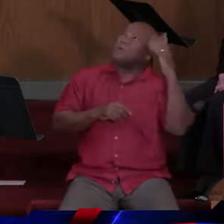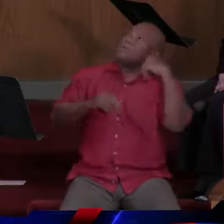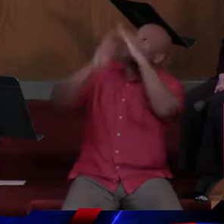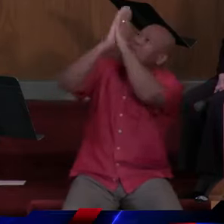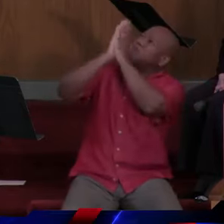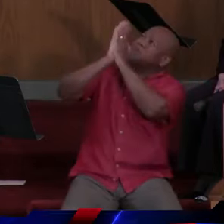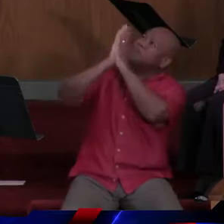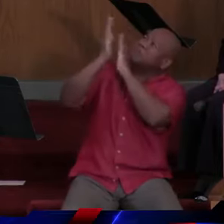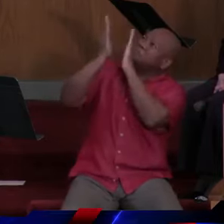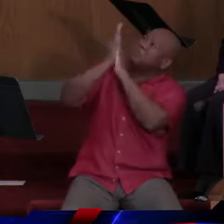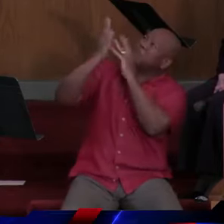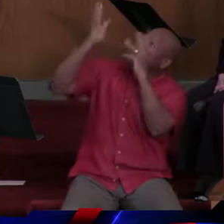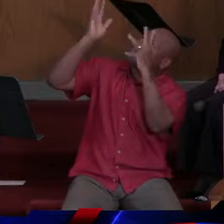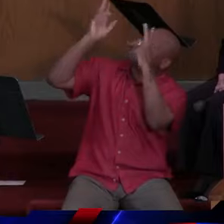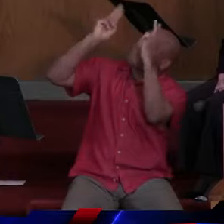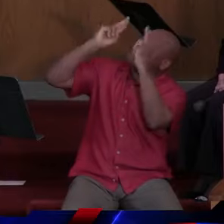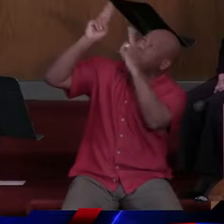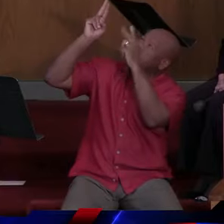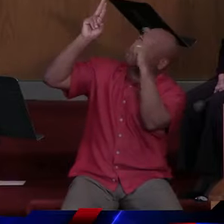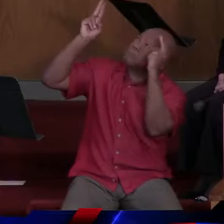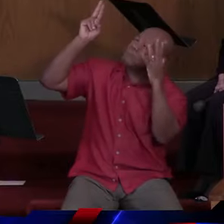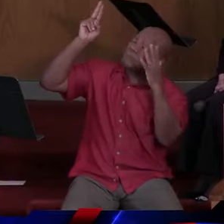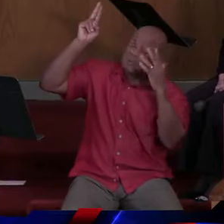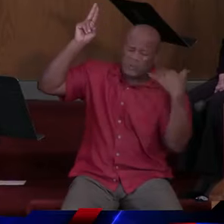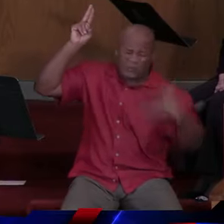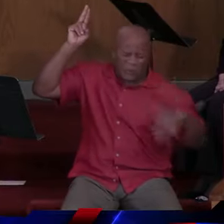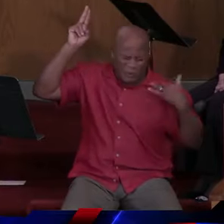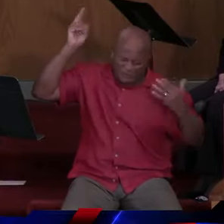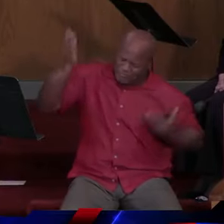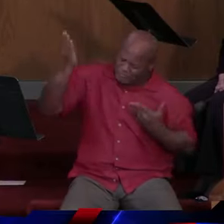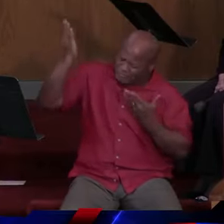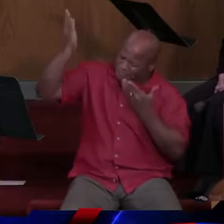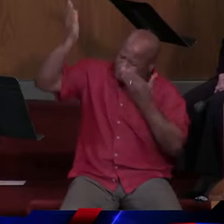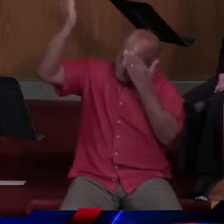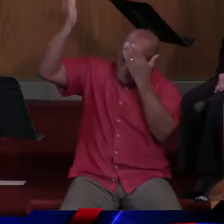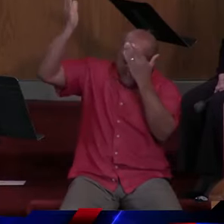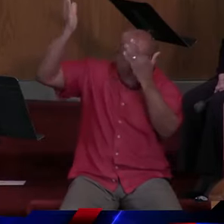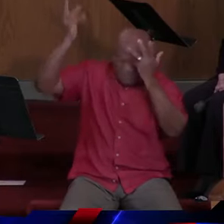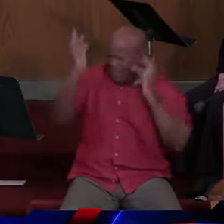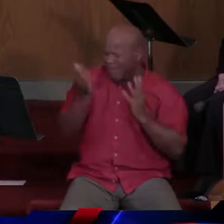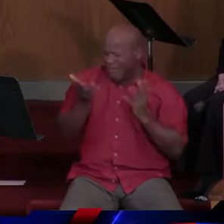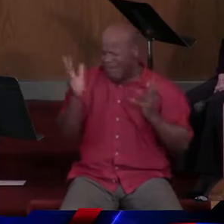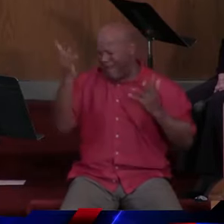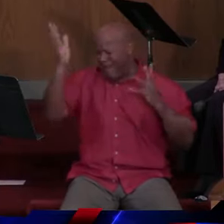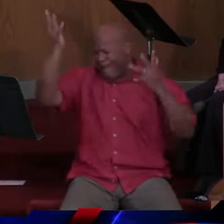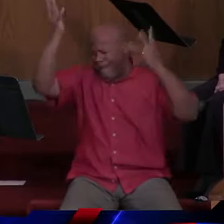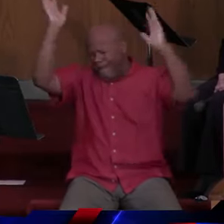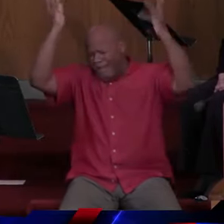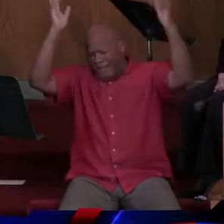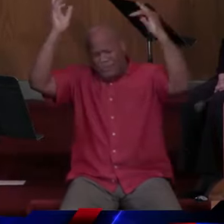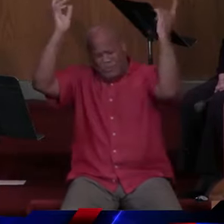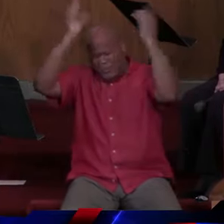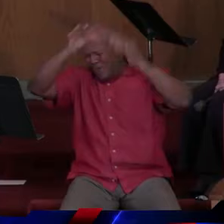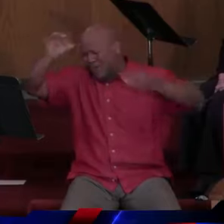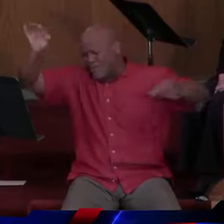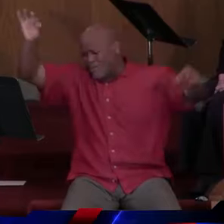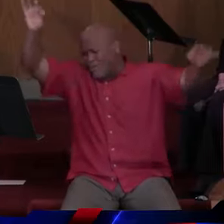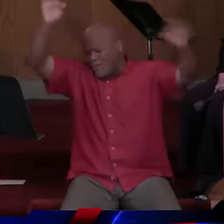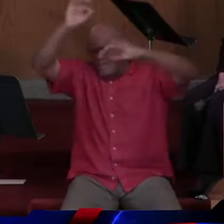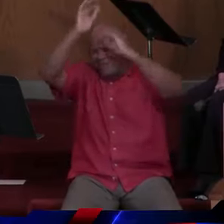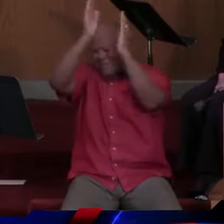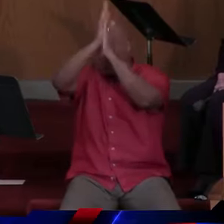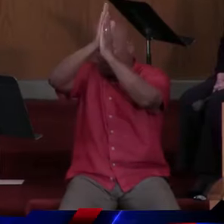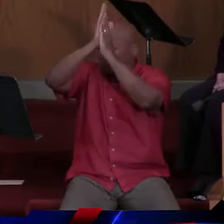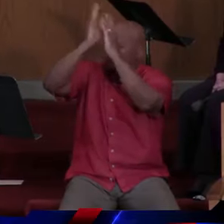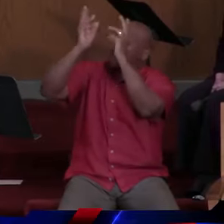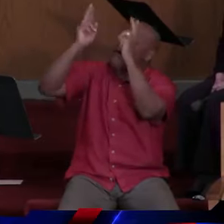we praise you, we honor you, God. We lift you up, God. We extol you, God, because you are worthy, God. Thank